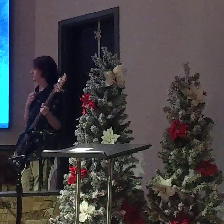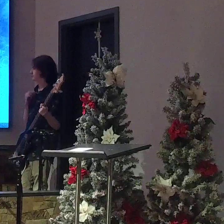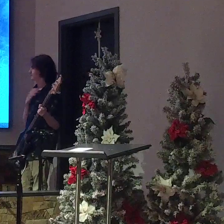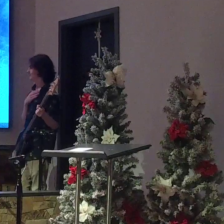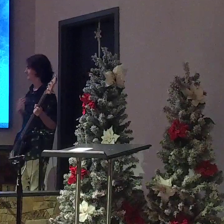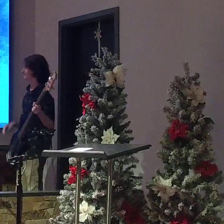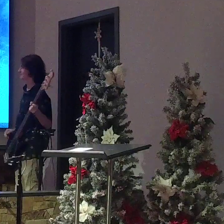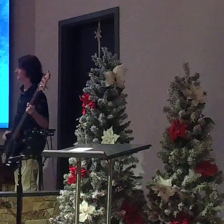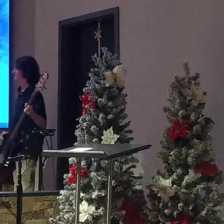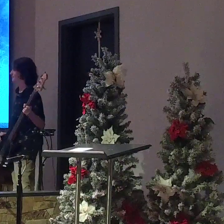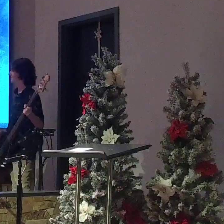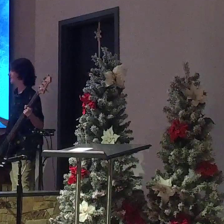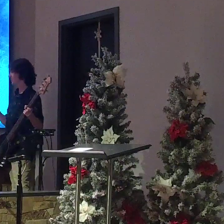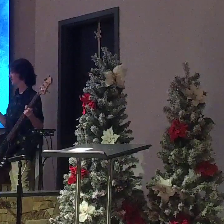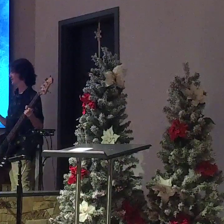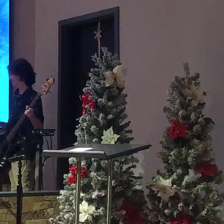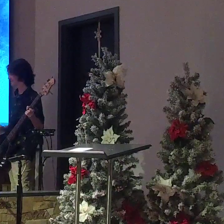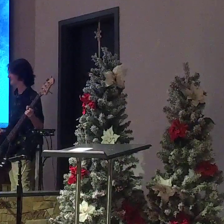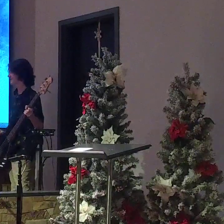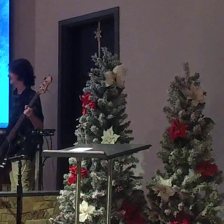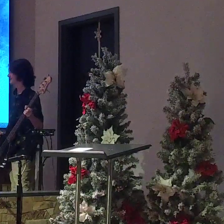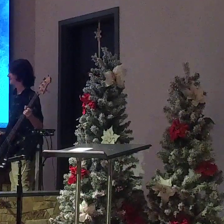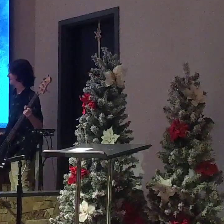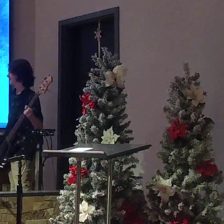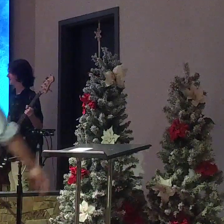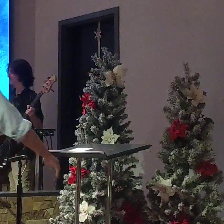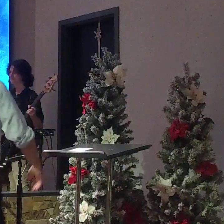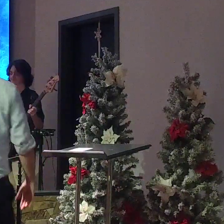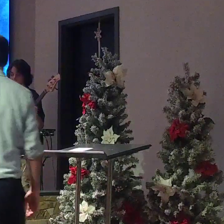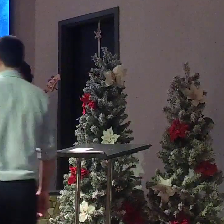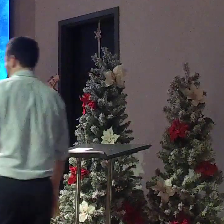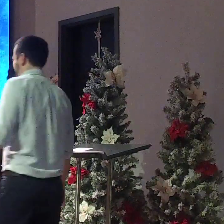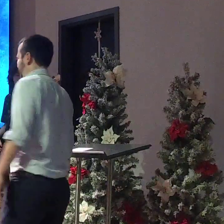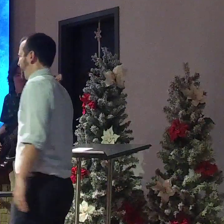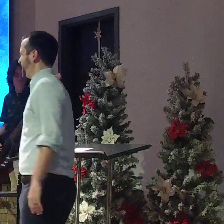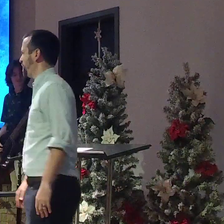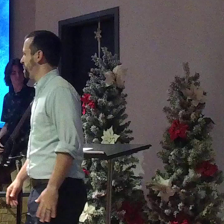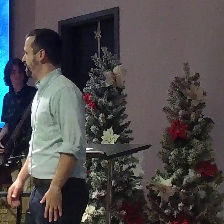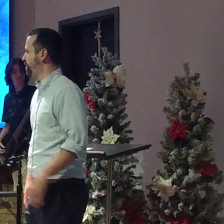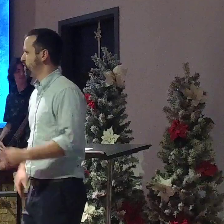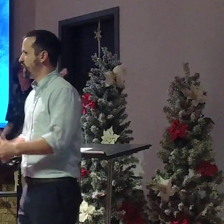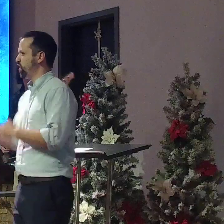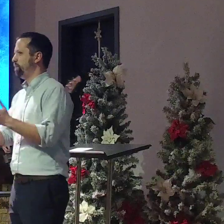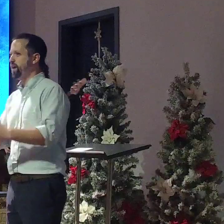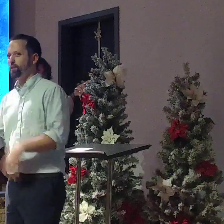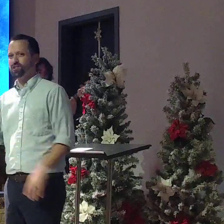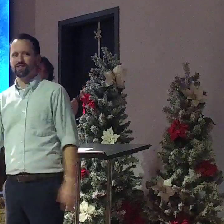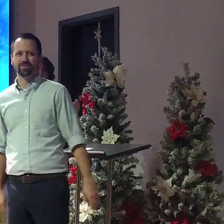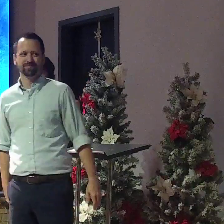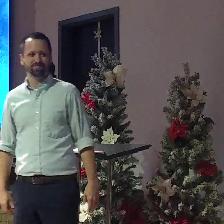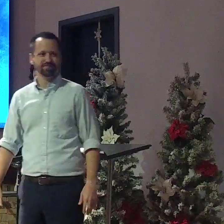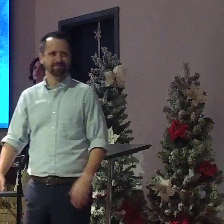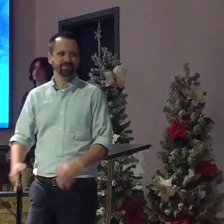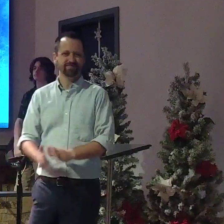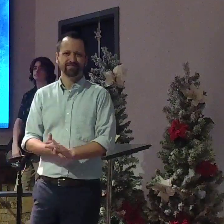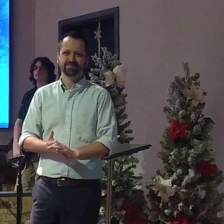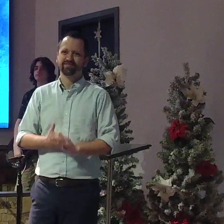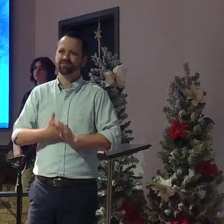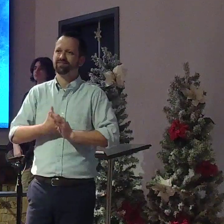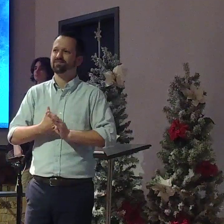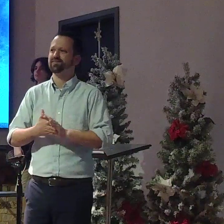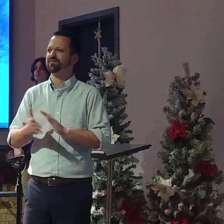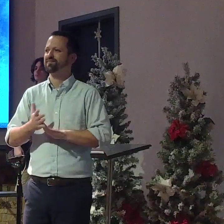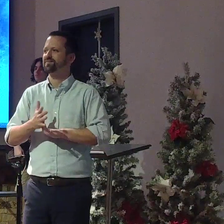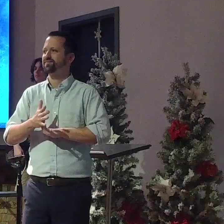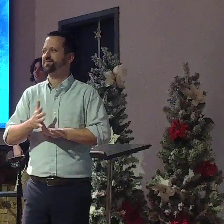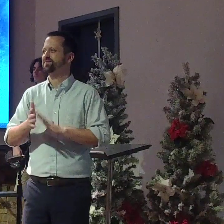say thank you for being here. There are a lot of places you could be today, and we are glad that you are here worshiping with us. And so if you have not